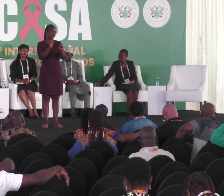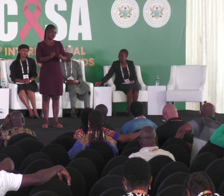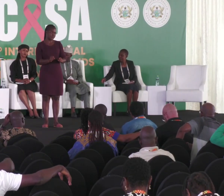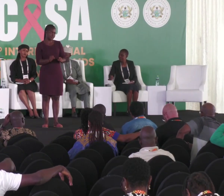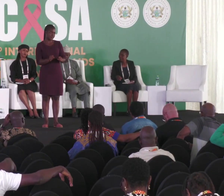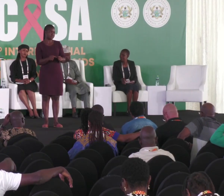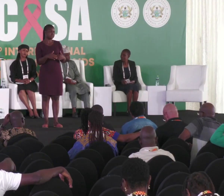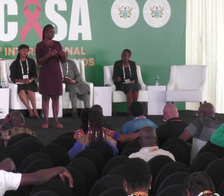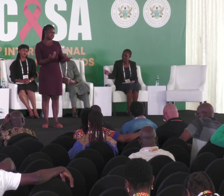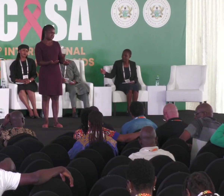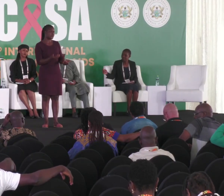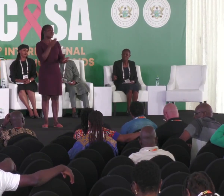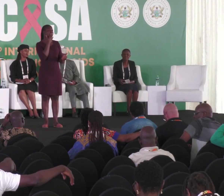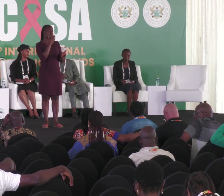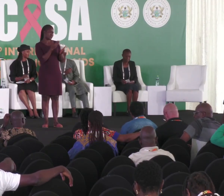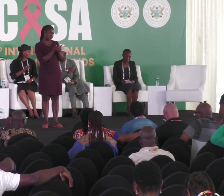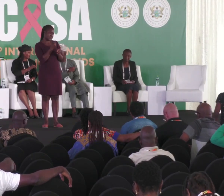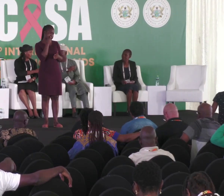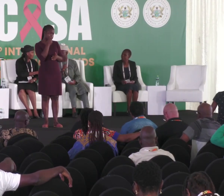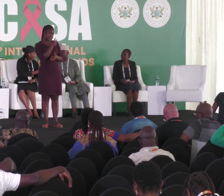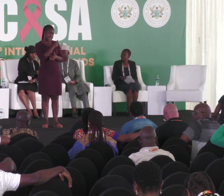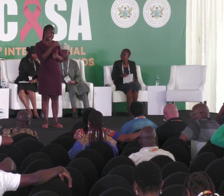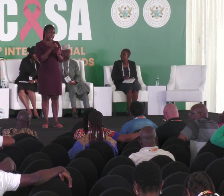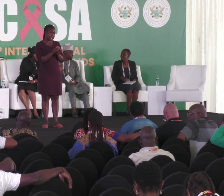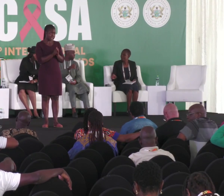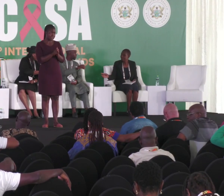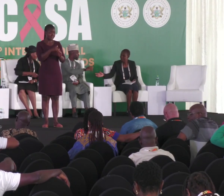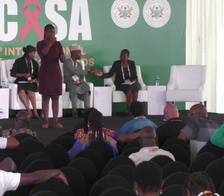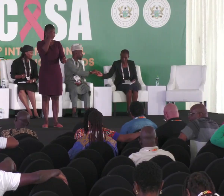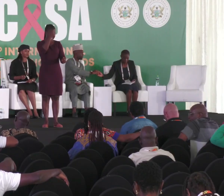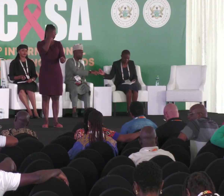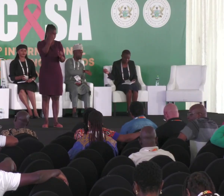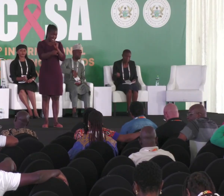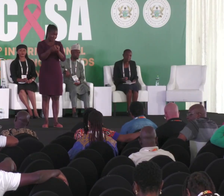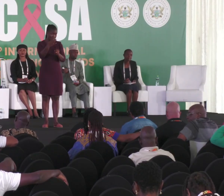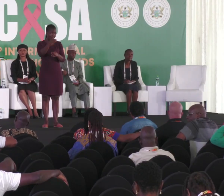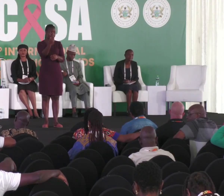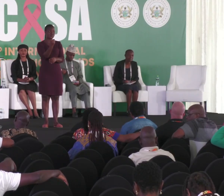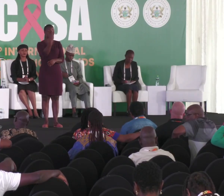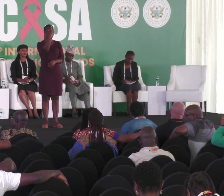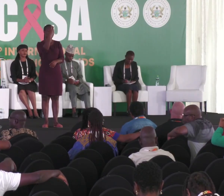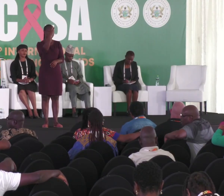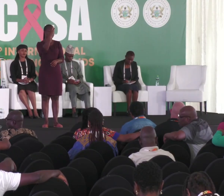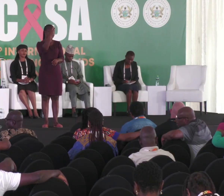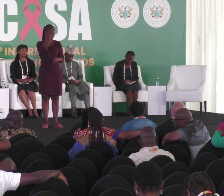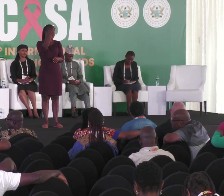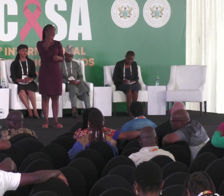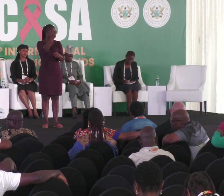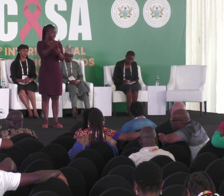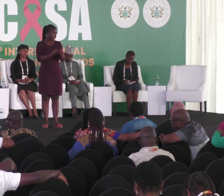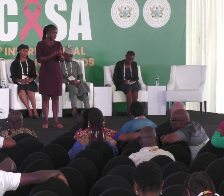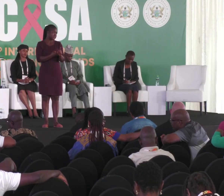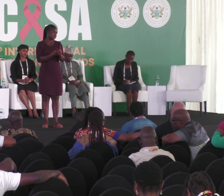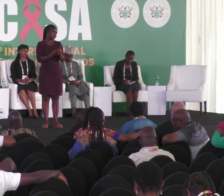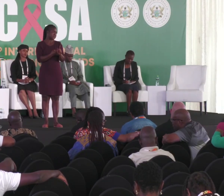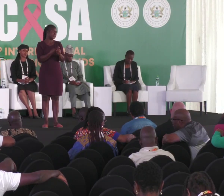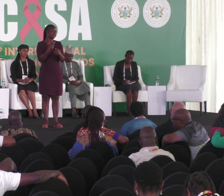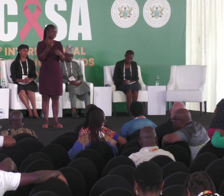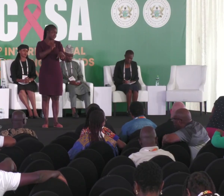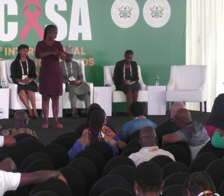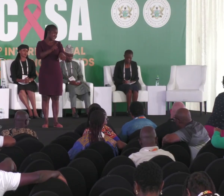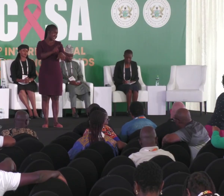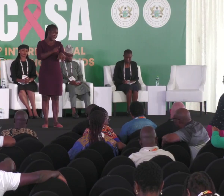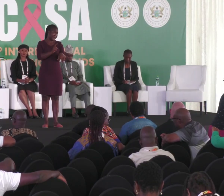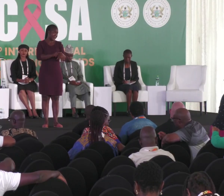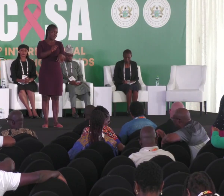It is good to see that at the end of the 12-month period, we have about 43% of the